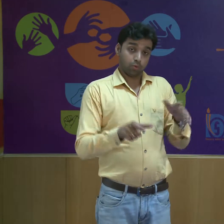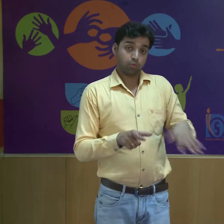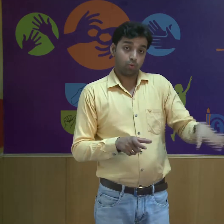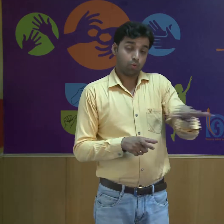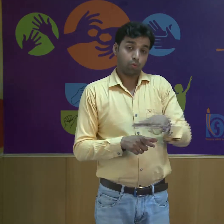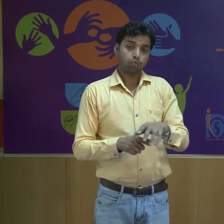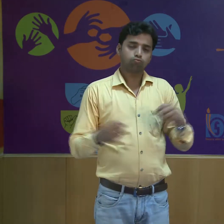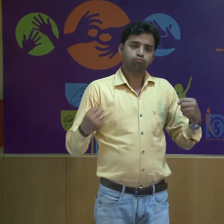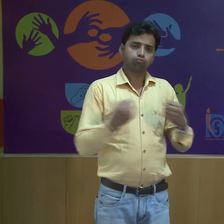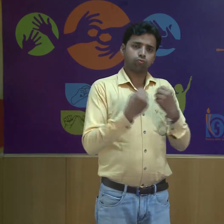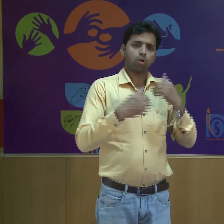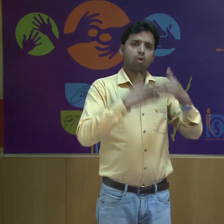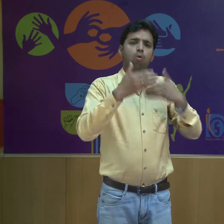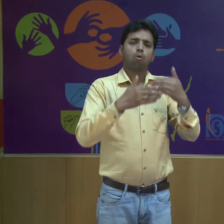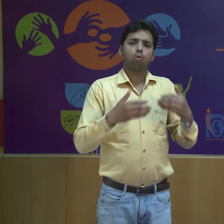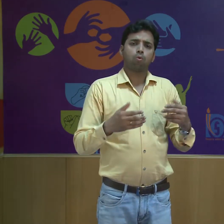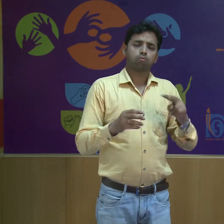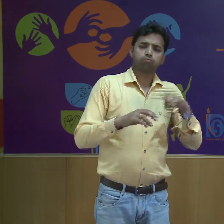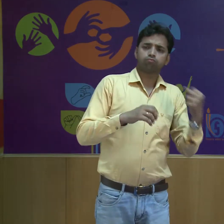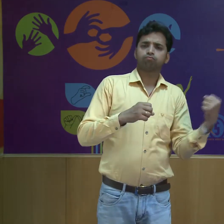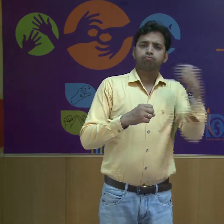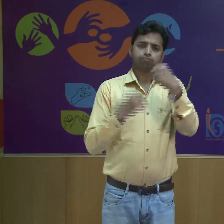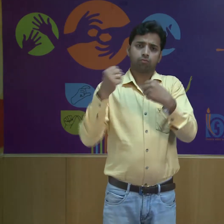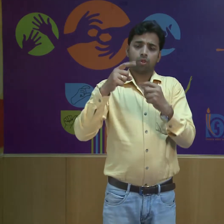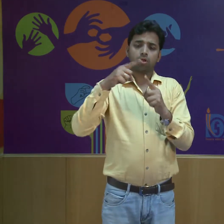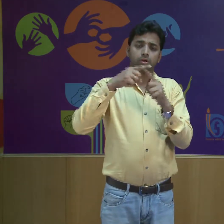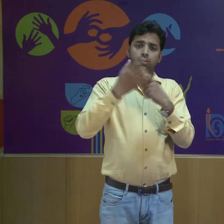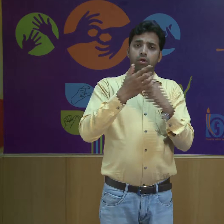Those who won the war dominated the other tribes.